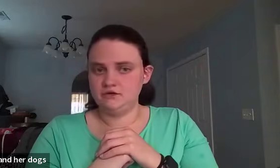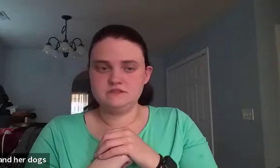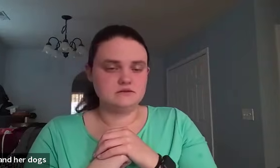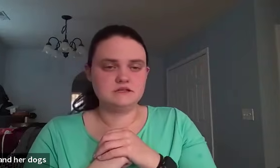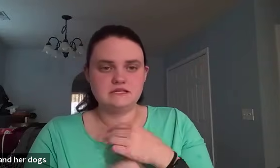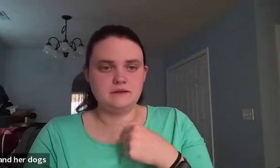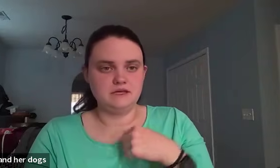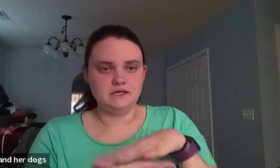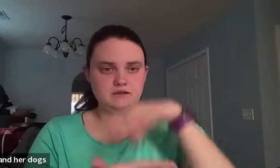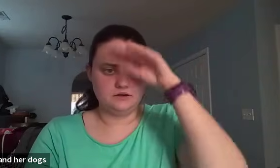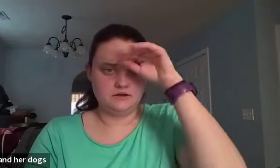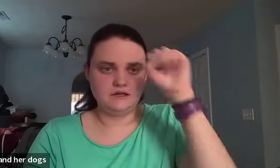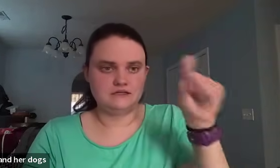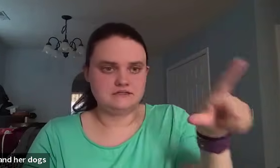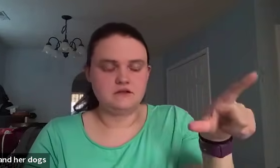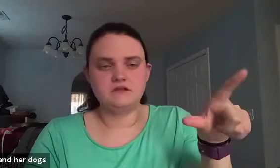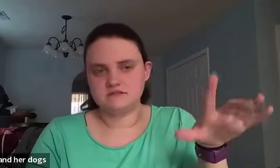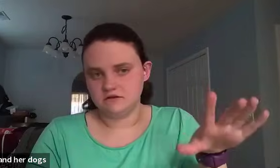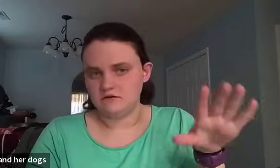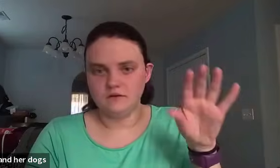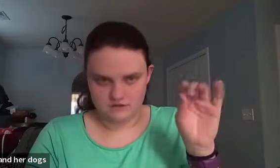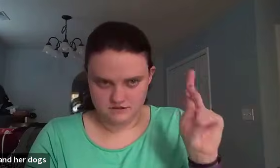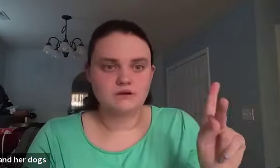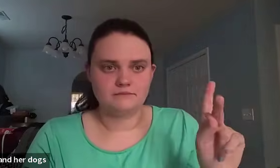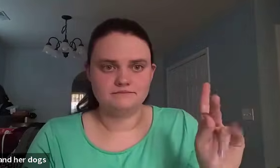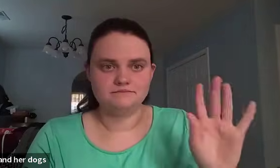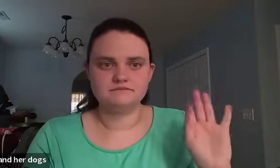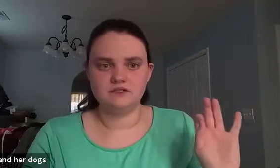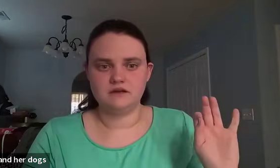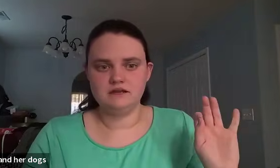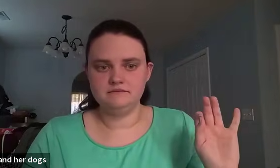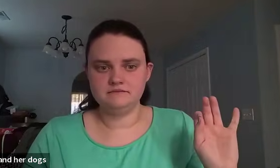And you still can say me, learn ASL. That's also okay. All right.